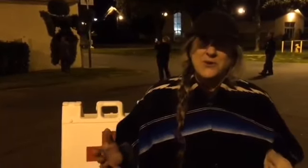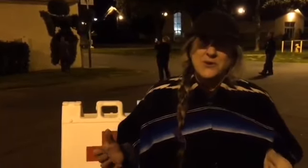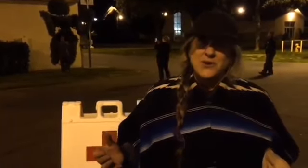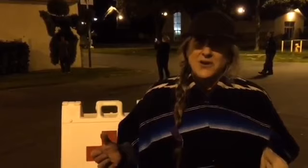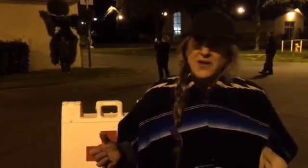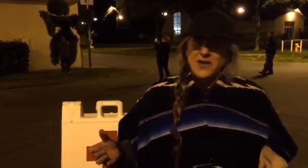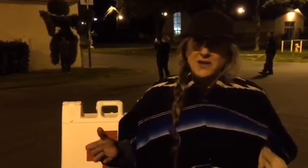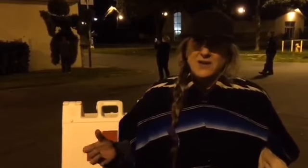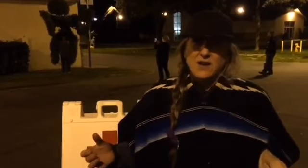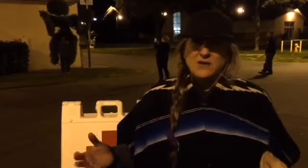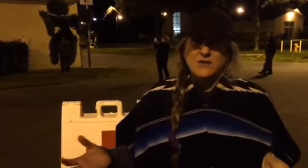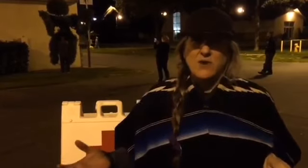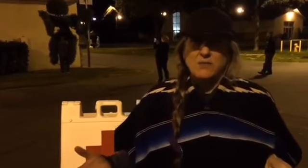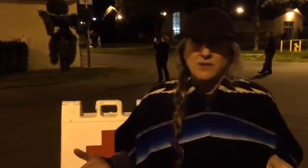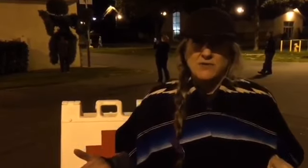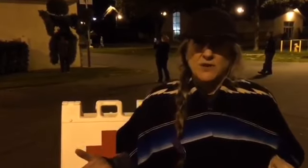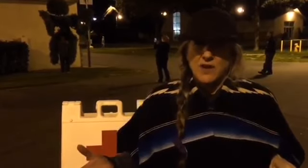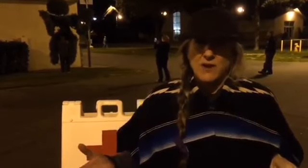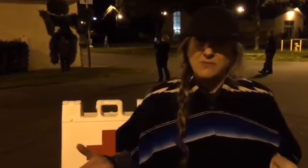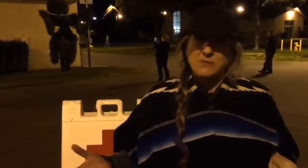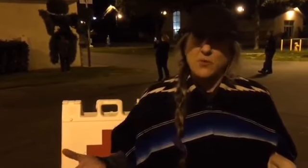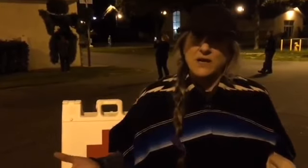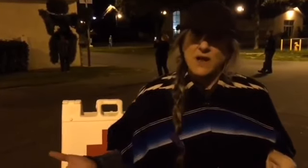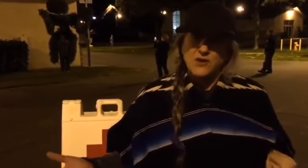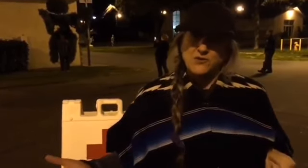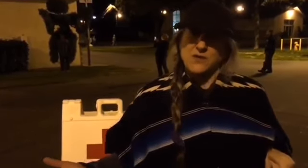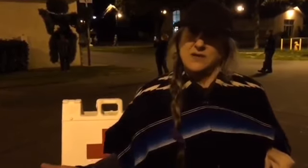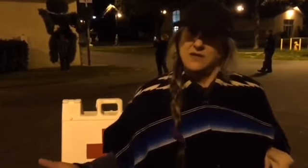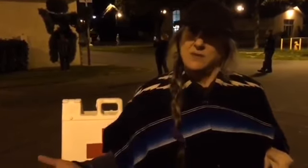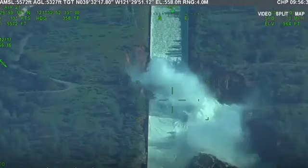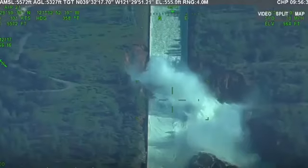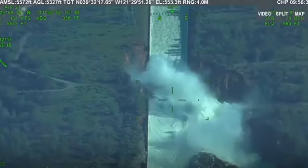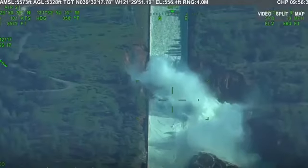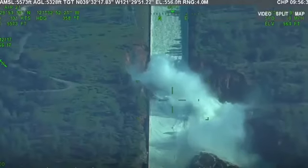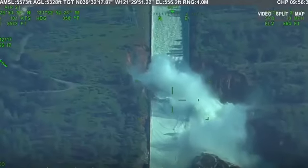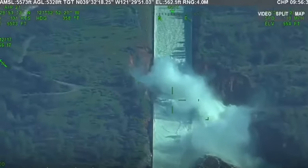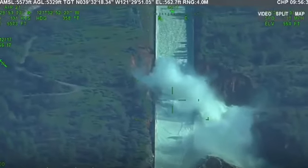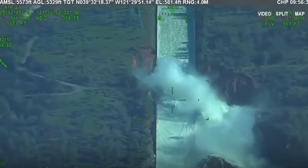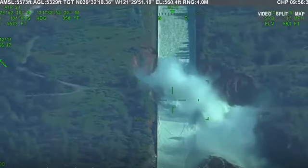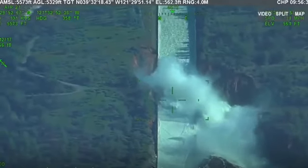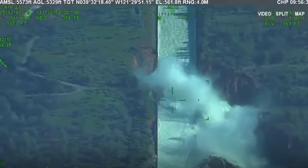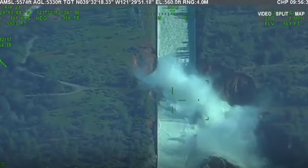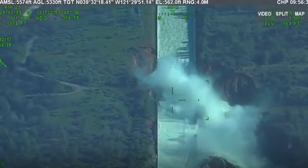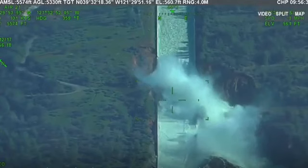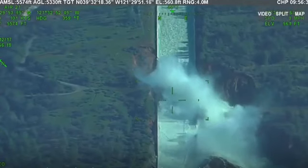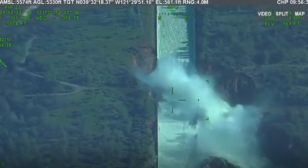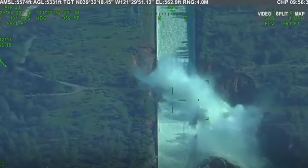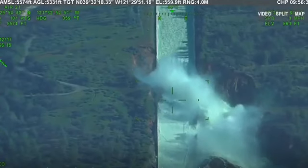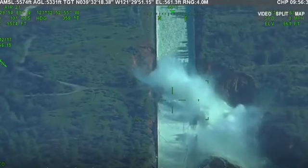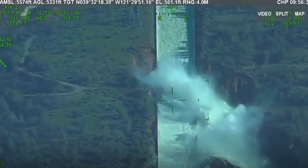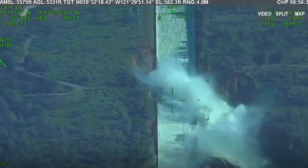photos, and I didn't grab enough clothes. I grabbed some wet laundry. Can you believe that?